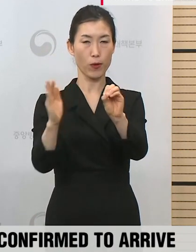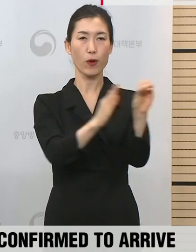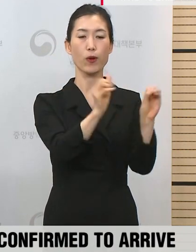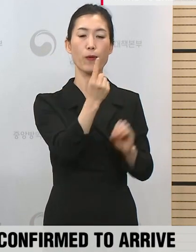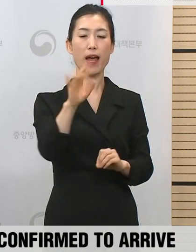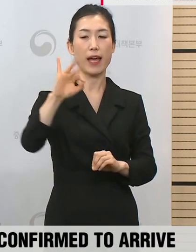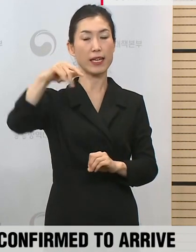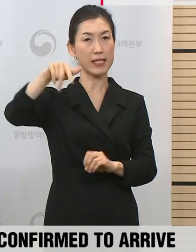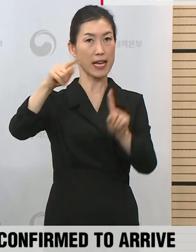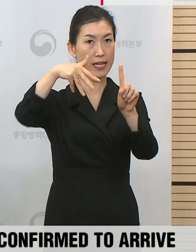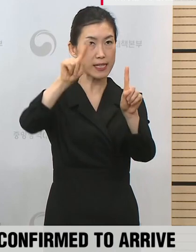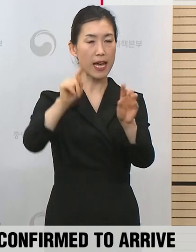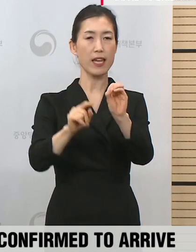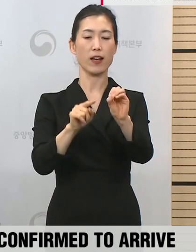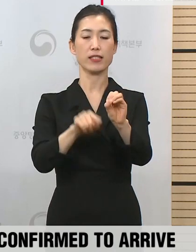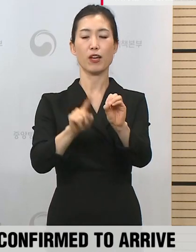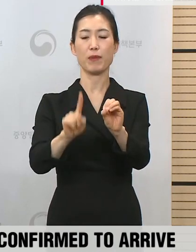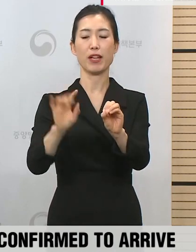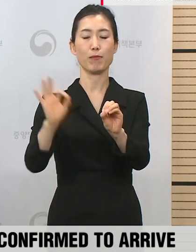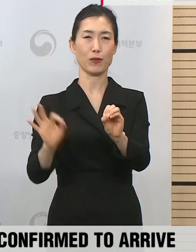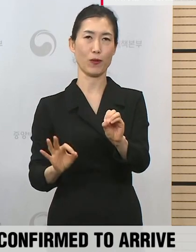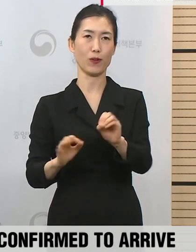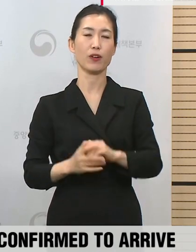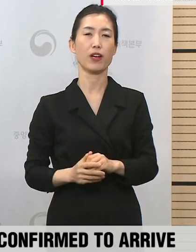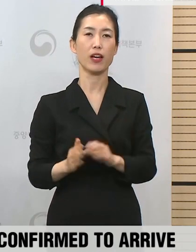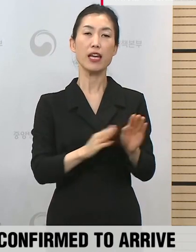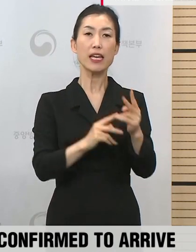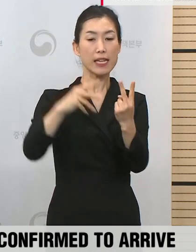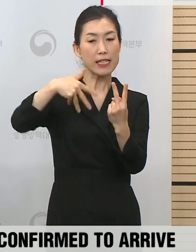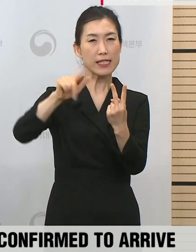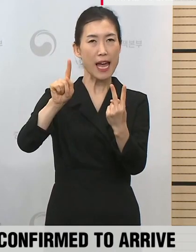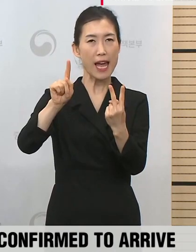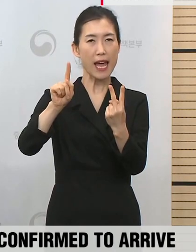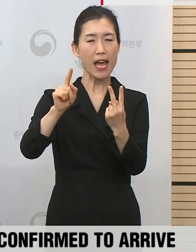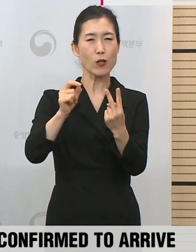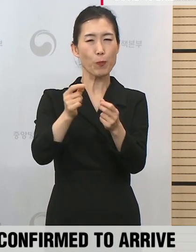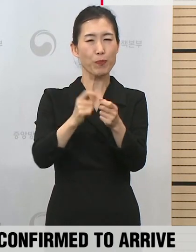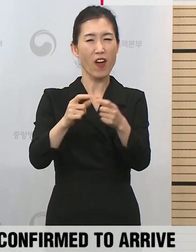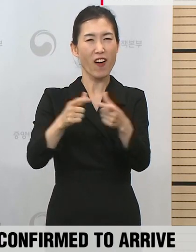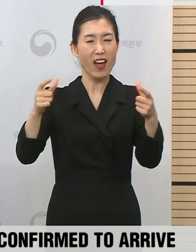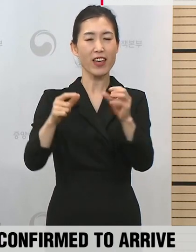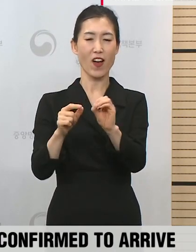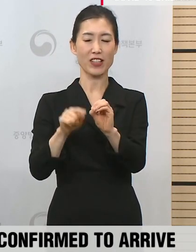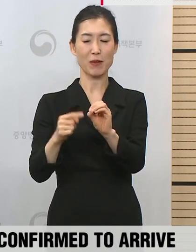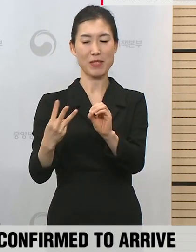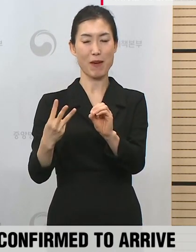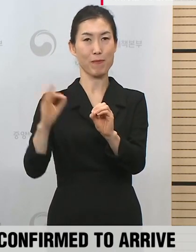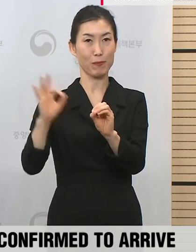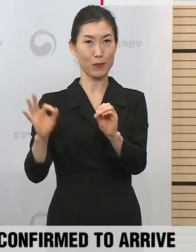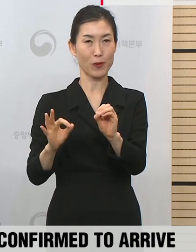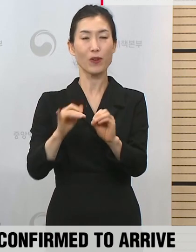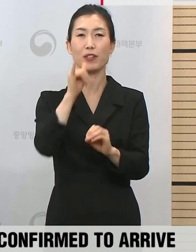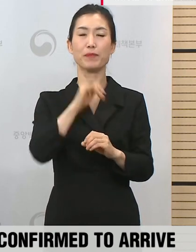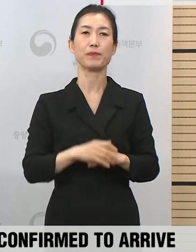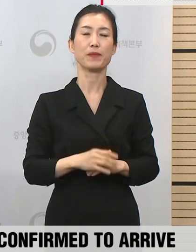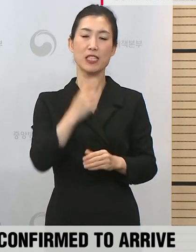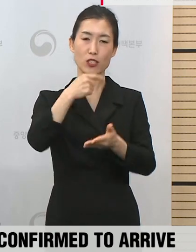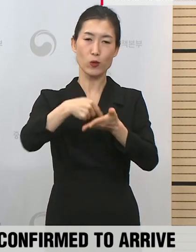about 0.8%, and Pfizer vaccines first dose 0.2%, and